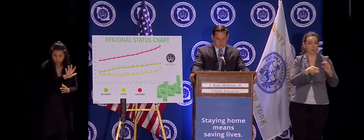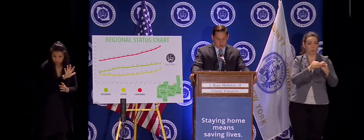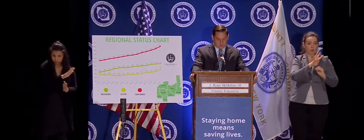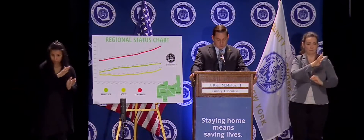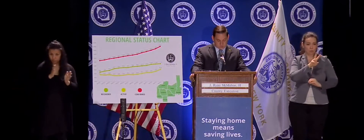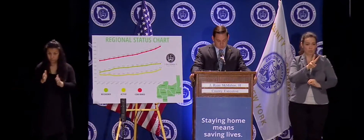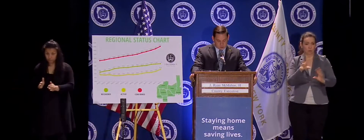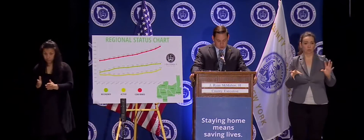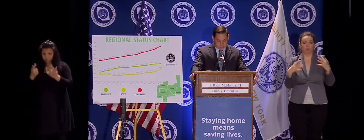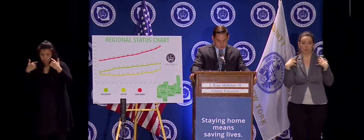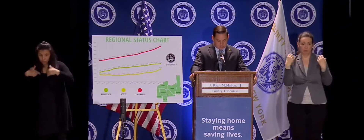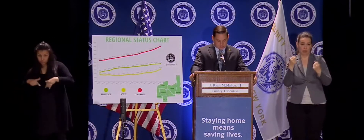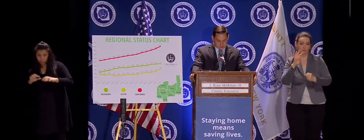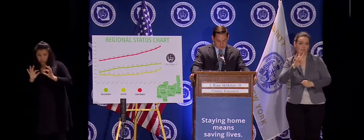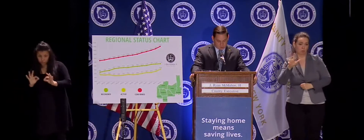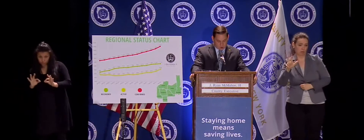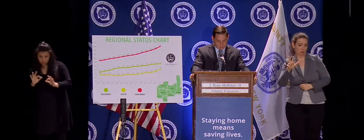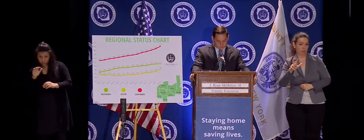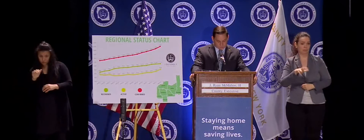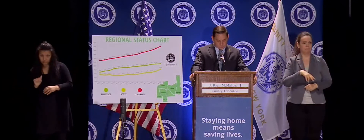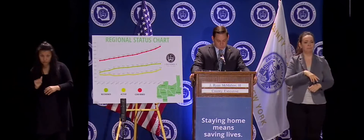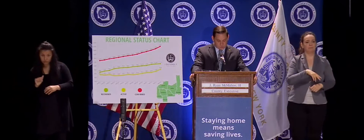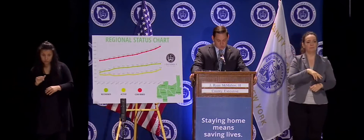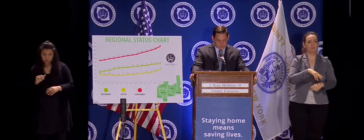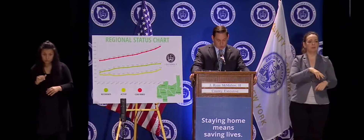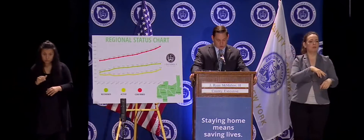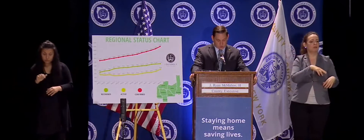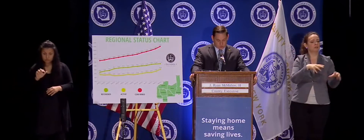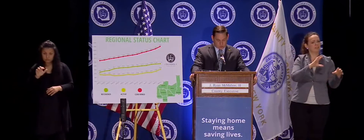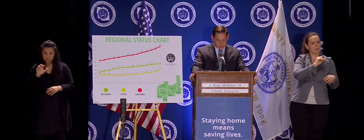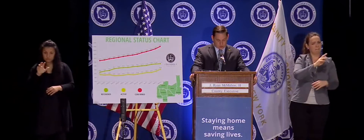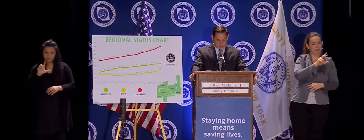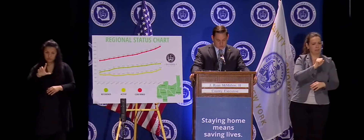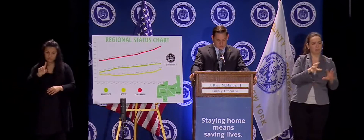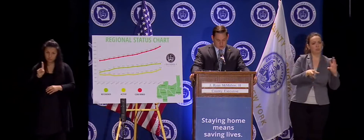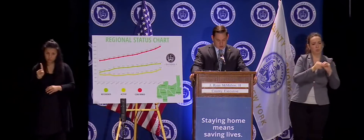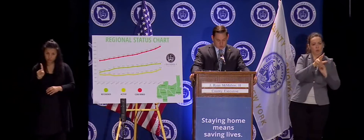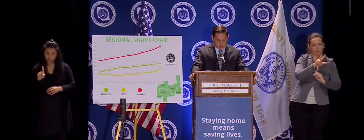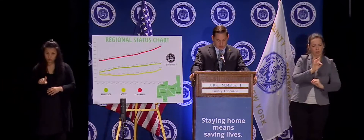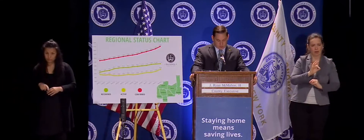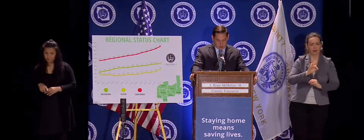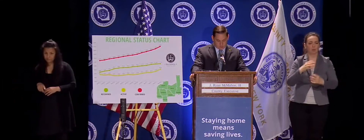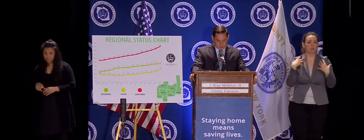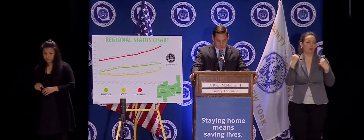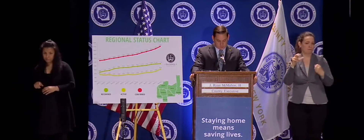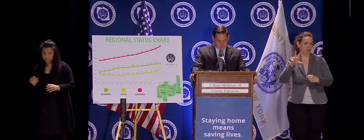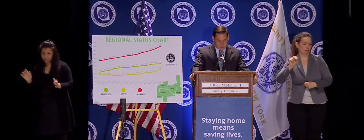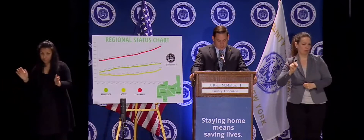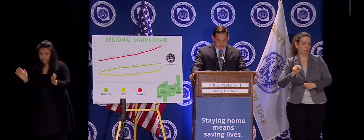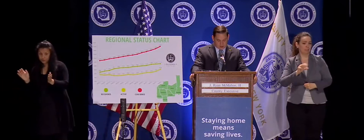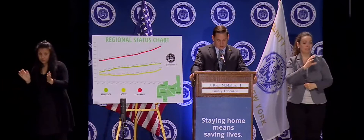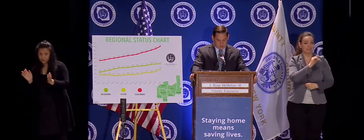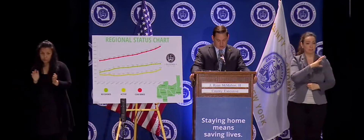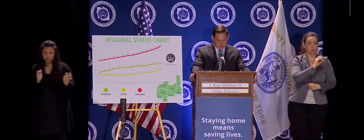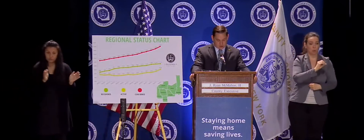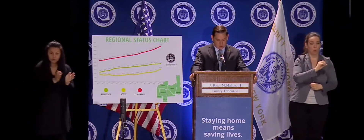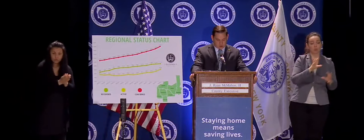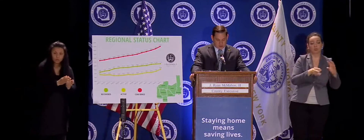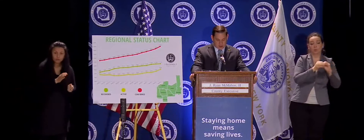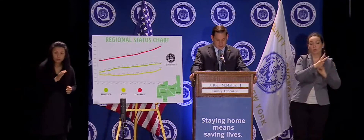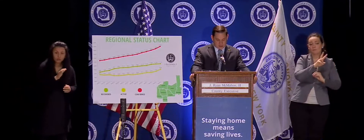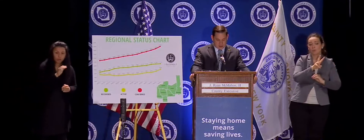33 recoveries. Town of Cicero, 42 total cases, 29 recoveries. Town of